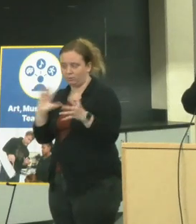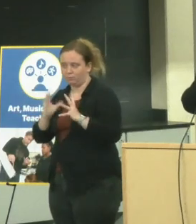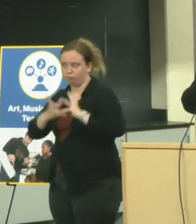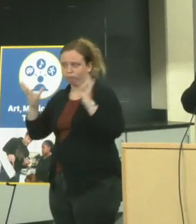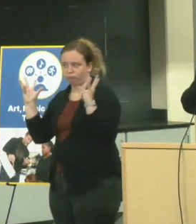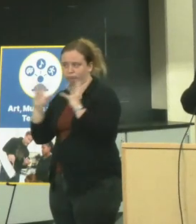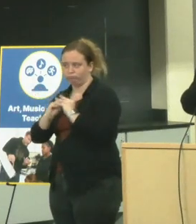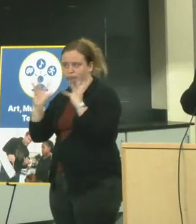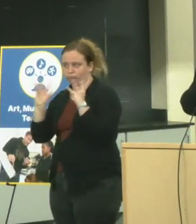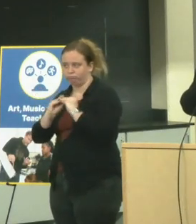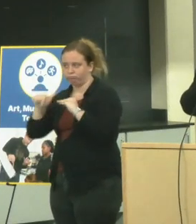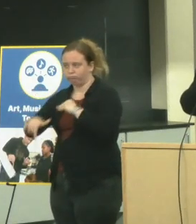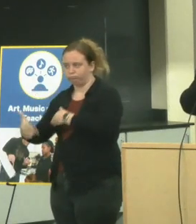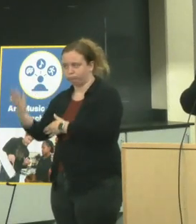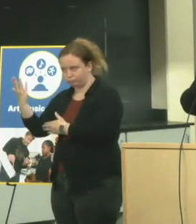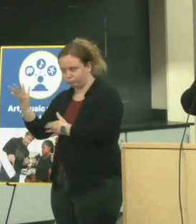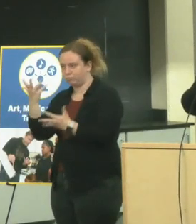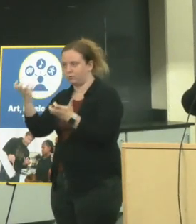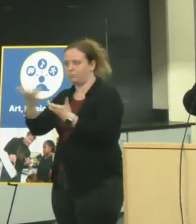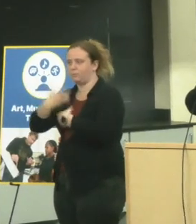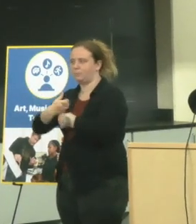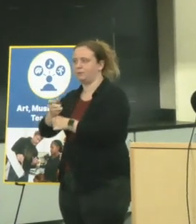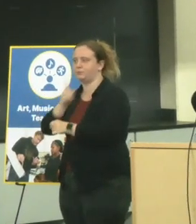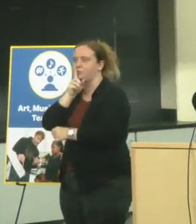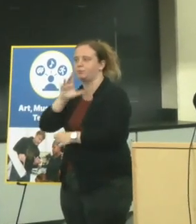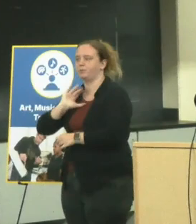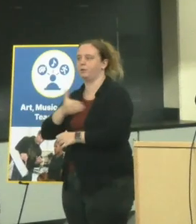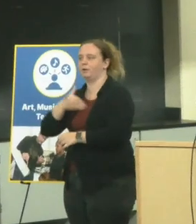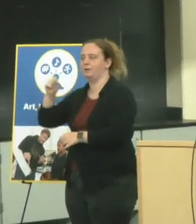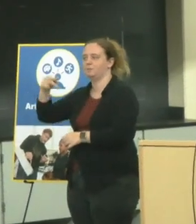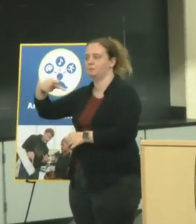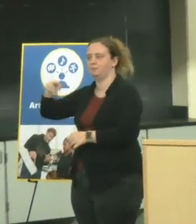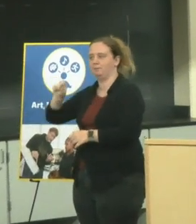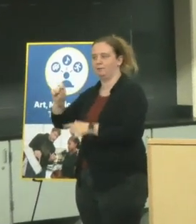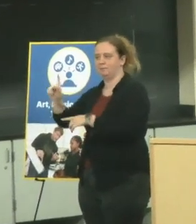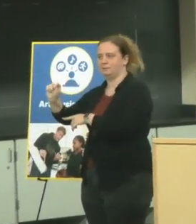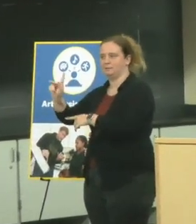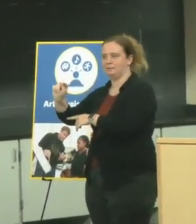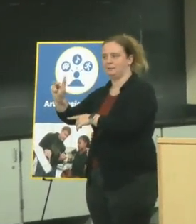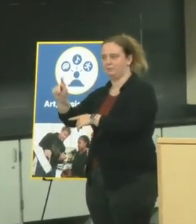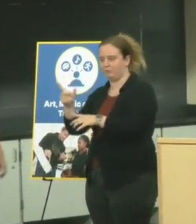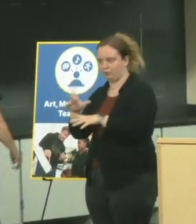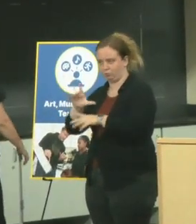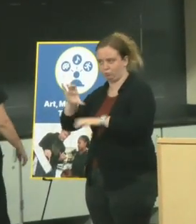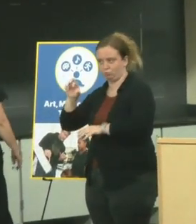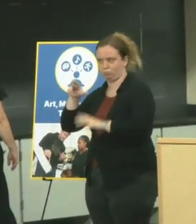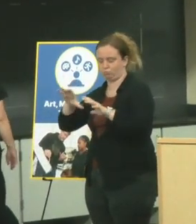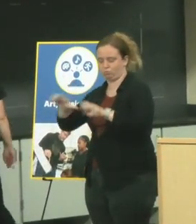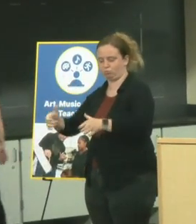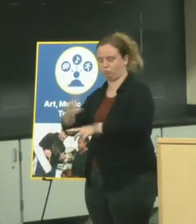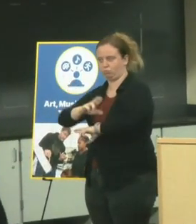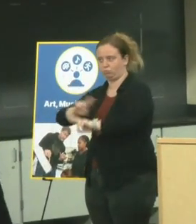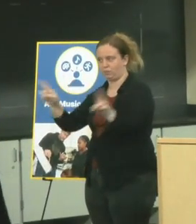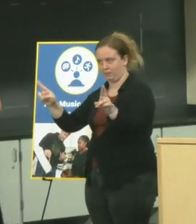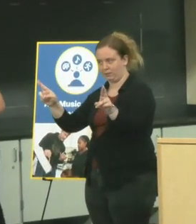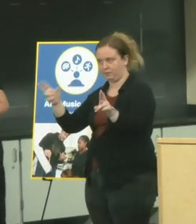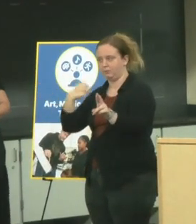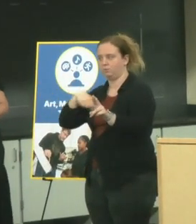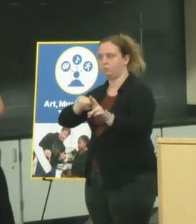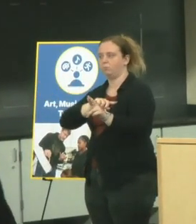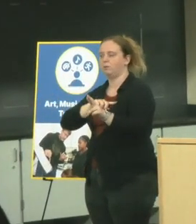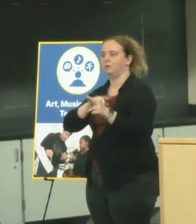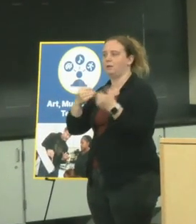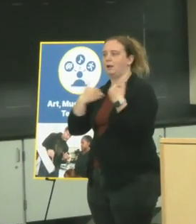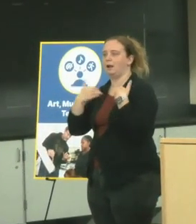morning. I want to make sure that our SPS-TV crew is ready to go. We are carrying this